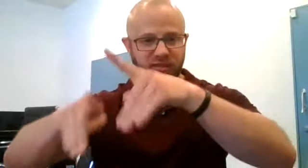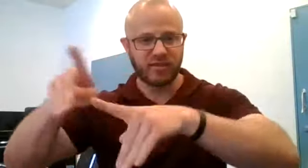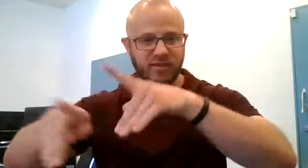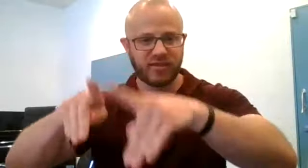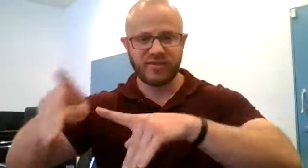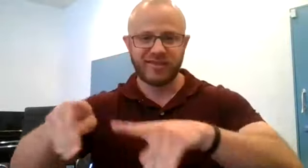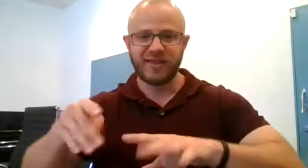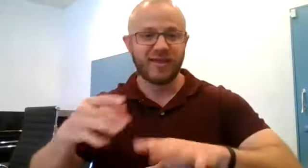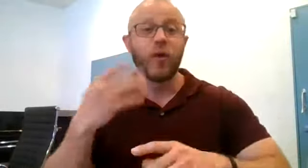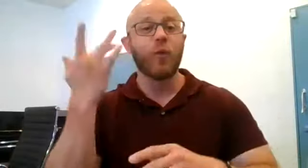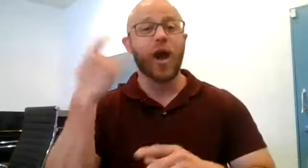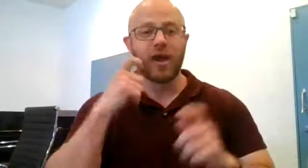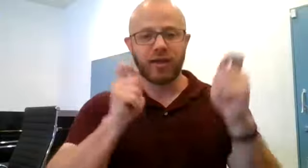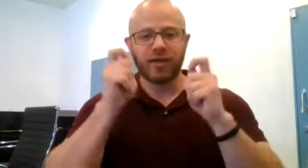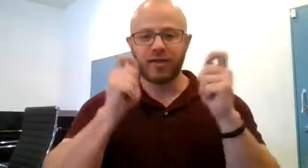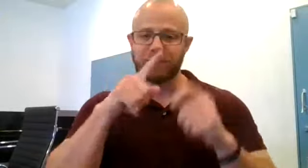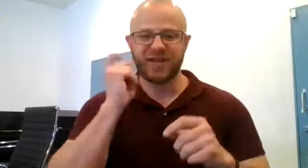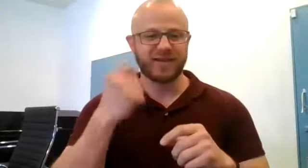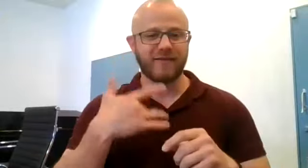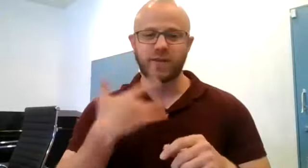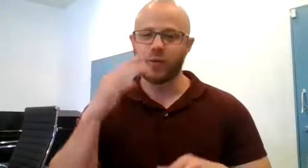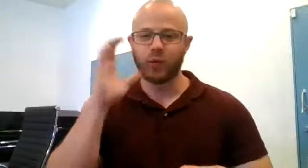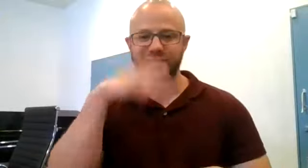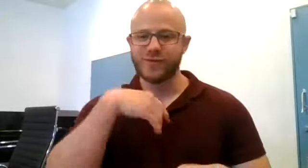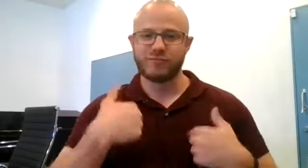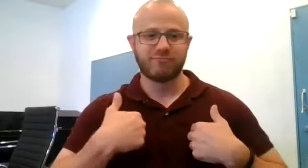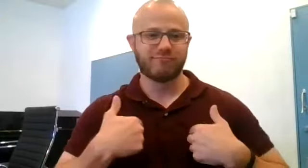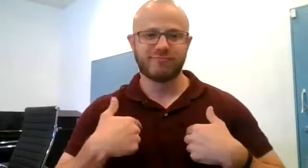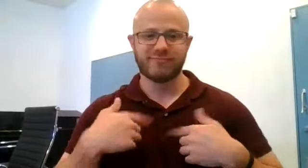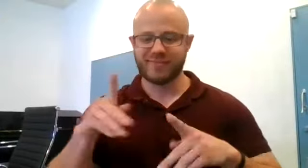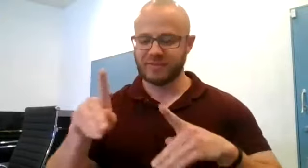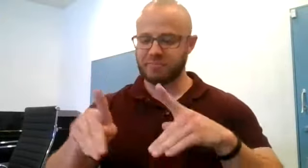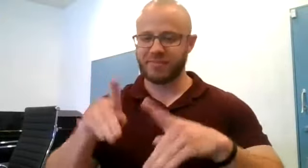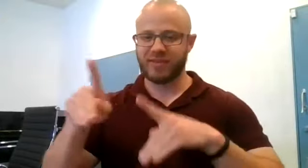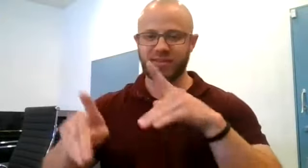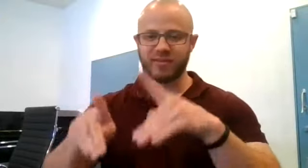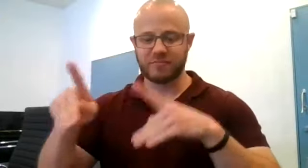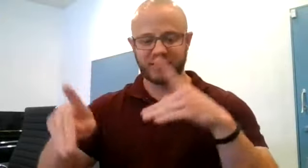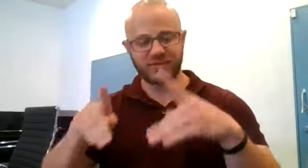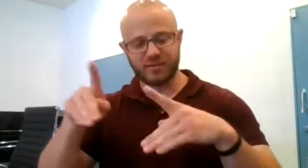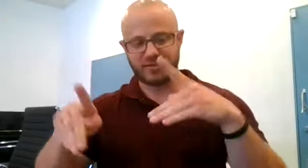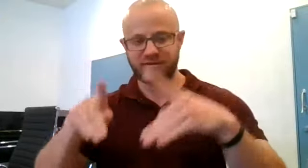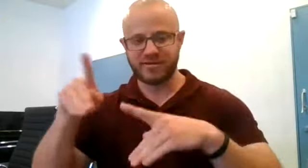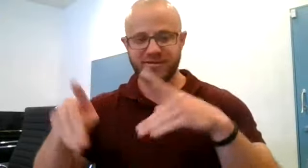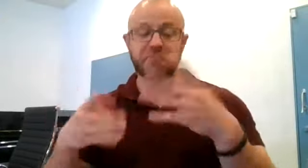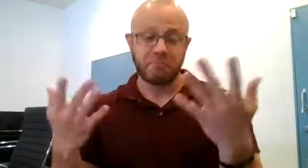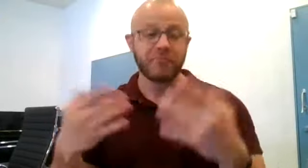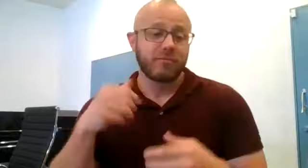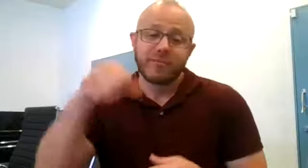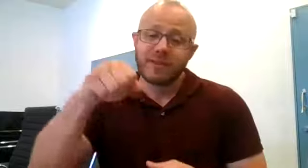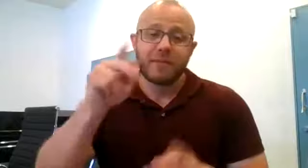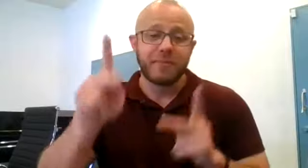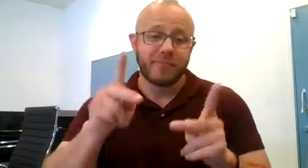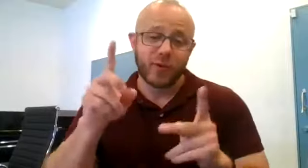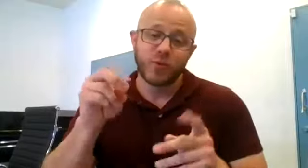I've seen this, people. Why I made that face is because I'm not really used to signing it like that, but